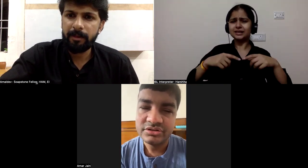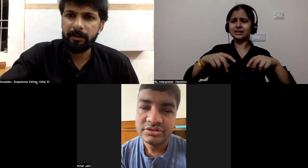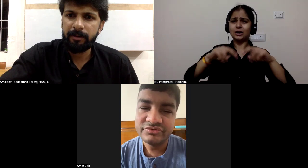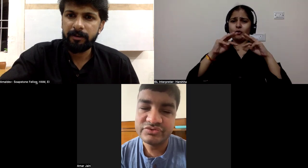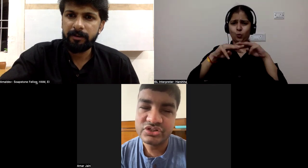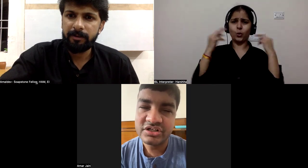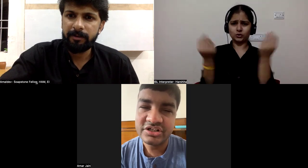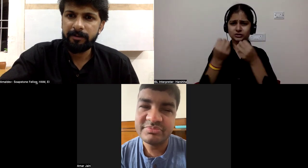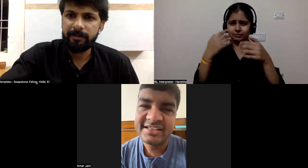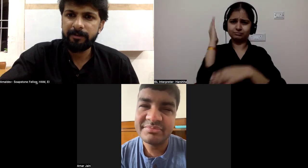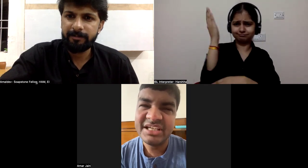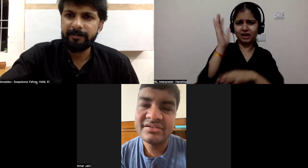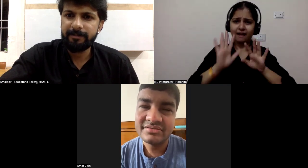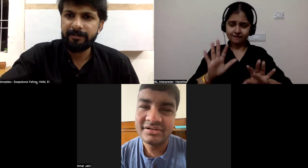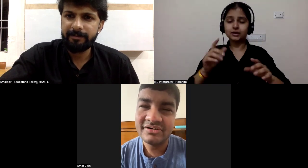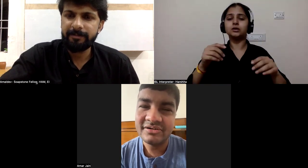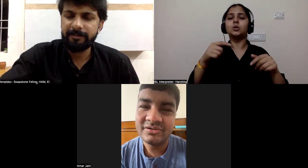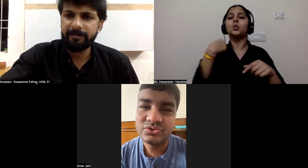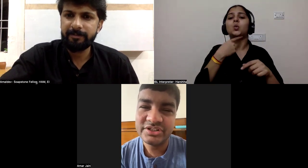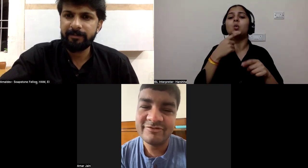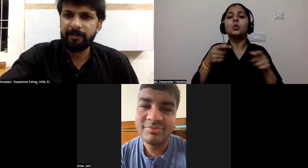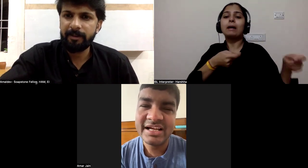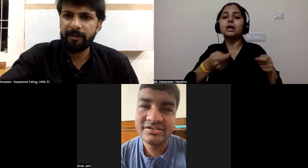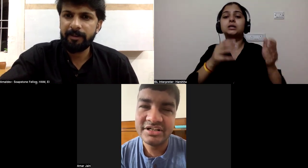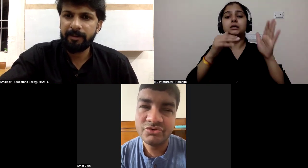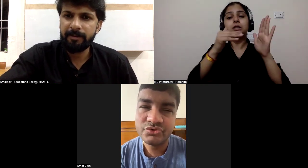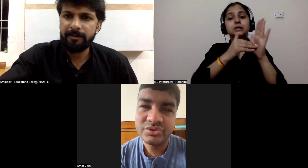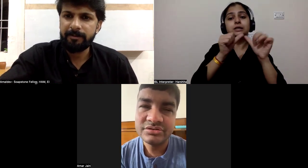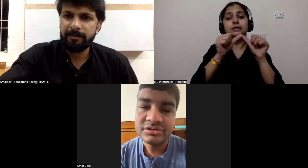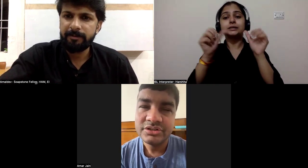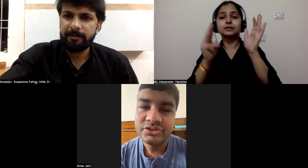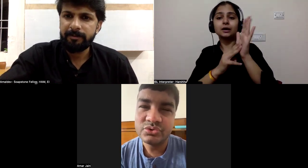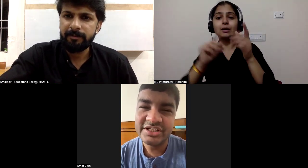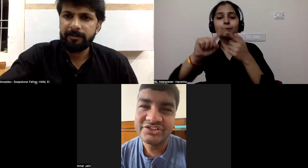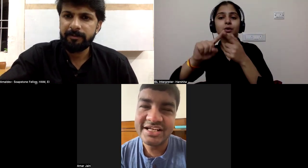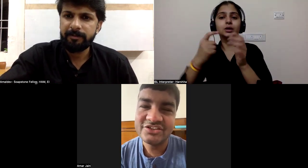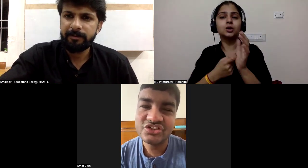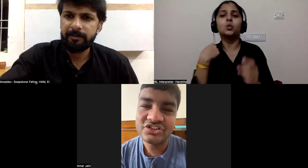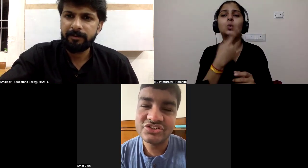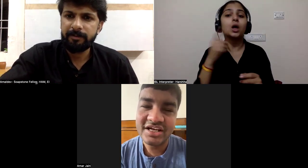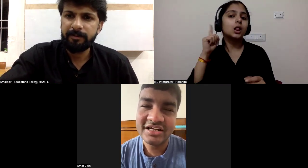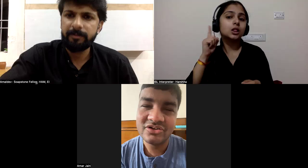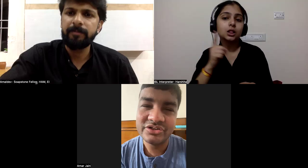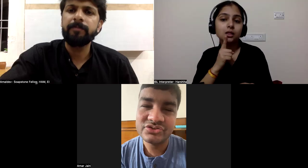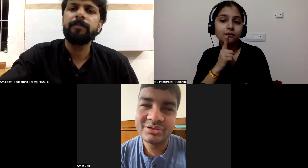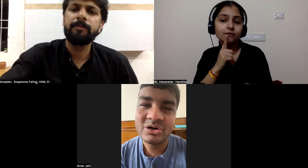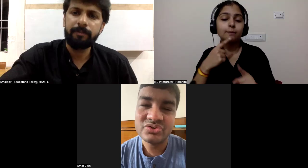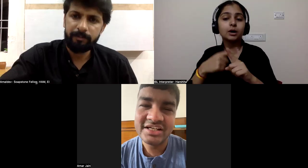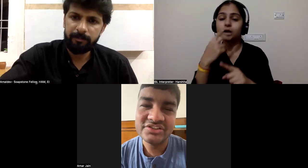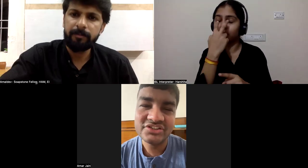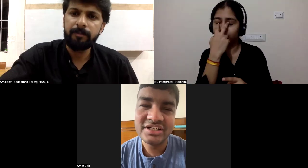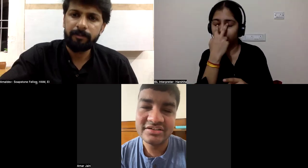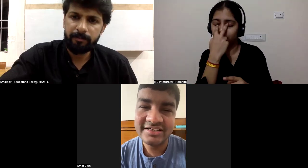Court, which was conducted by Zamir, who's a deaf-blind individual, to sensitize judges and lawyers